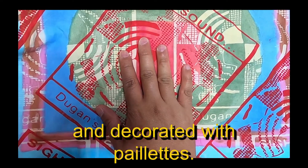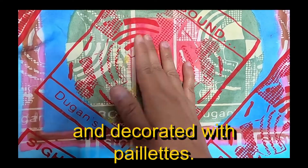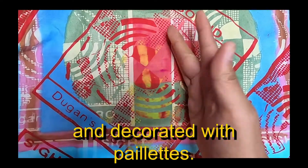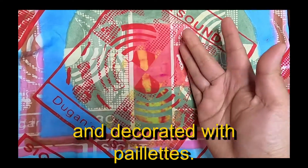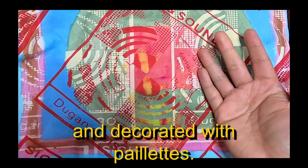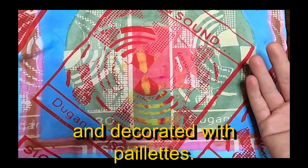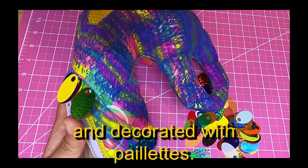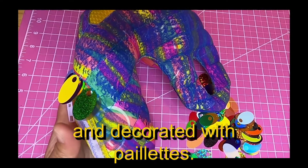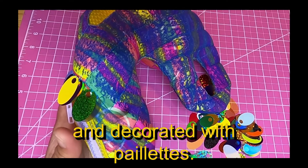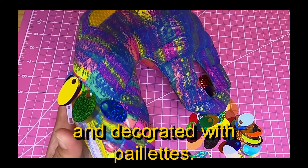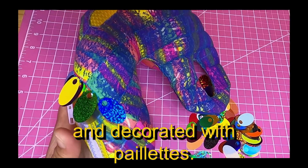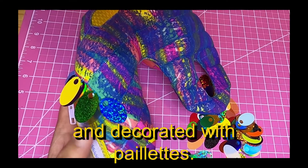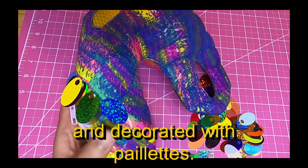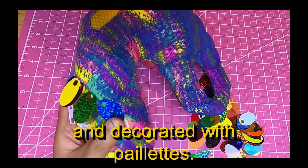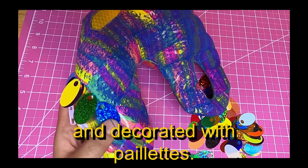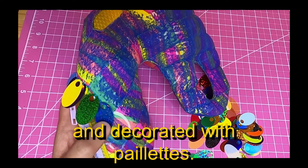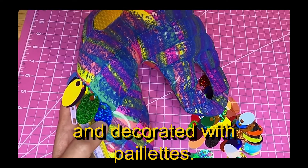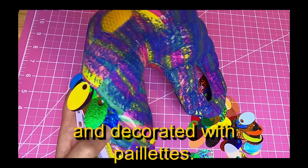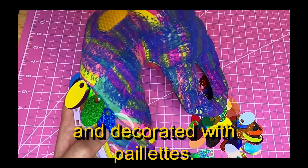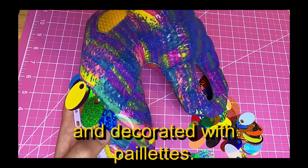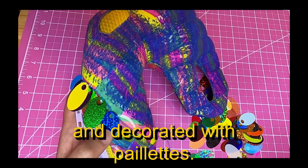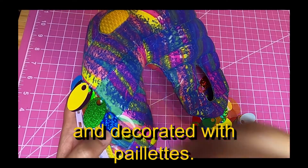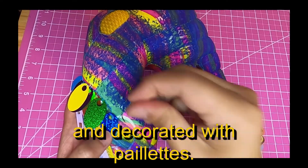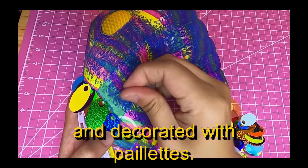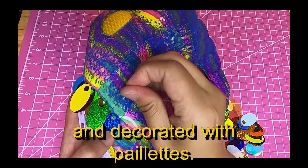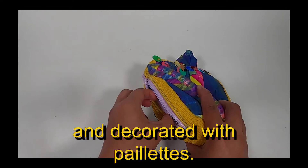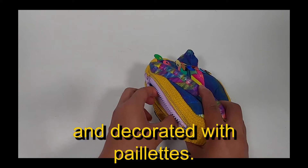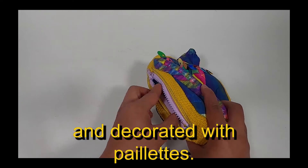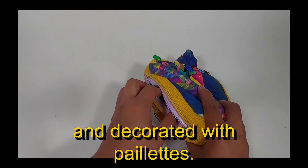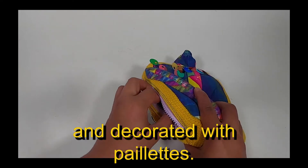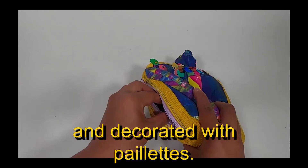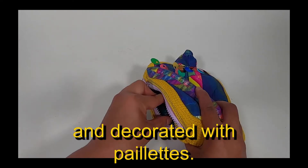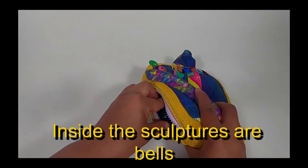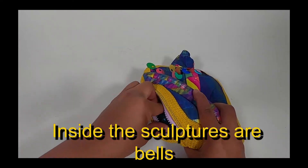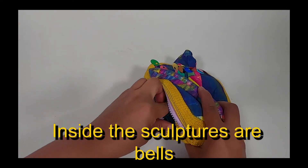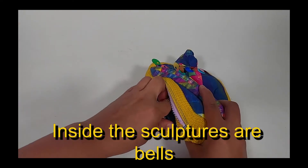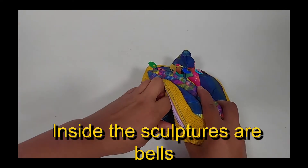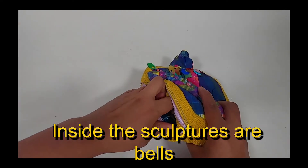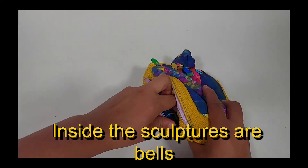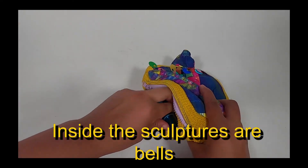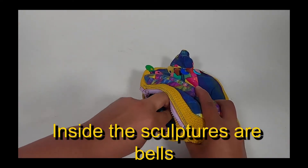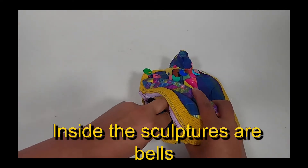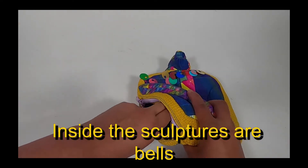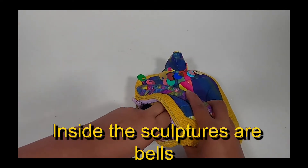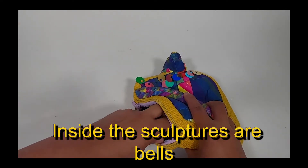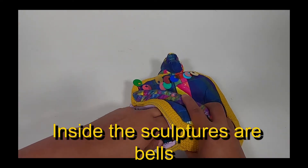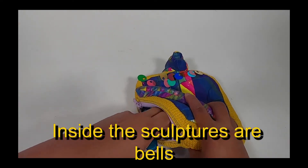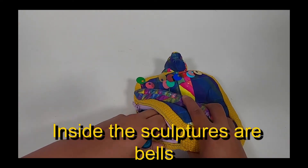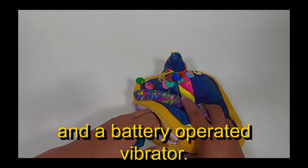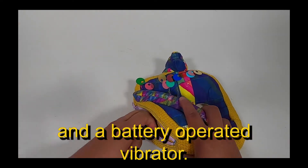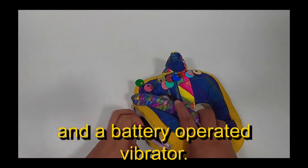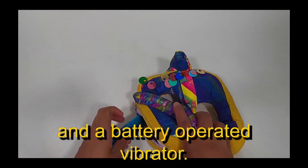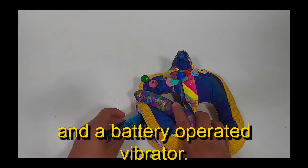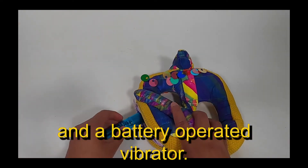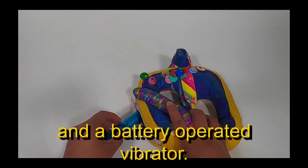when touched, and decorated with paillettes. Inside the sculptures are bells and a